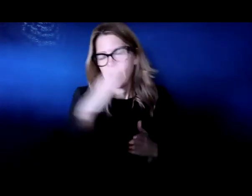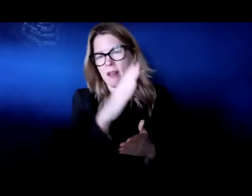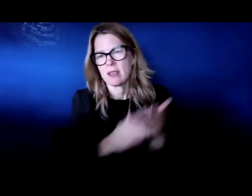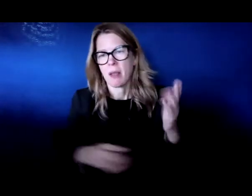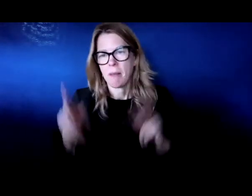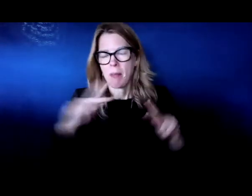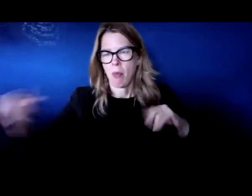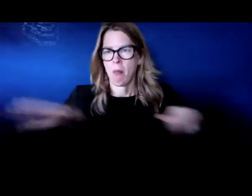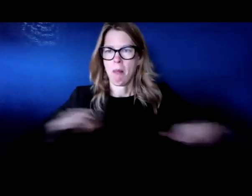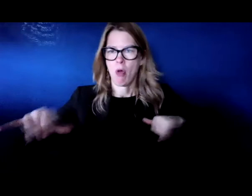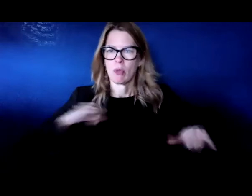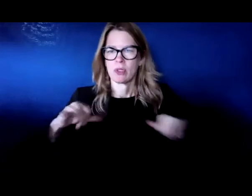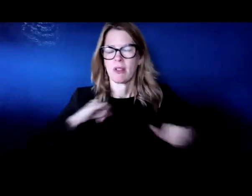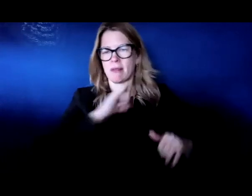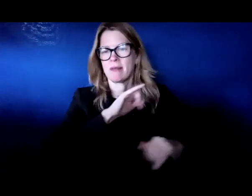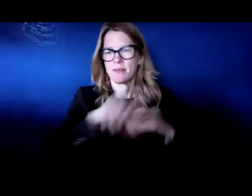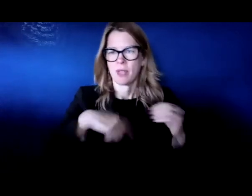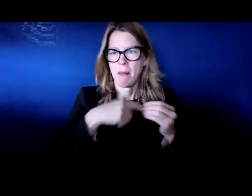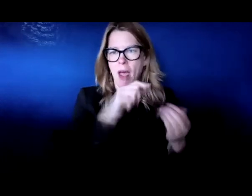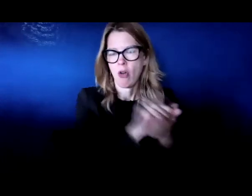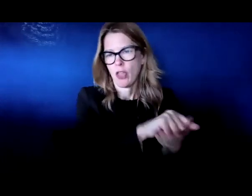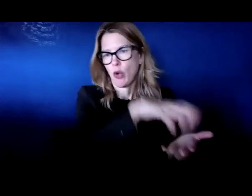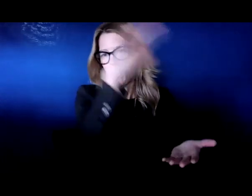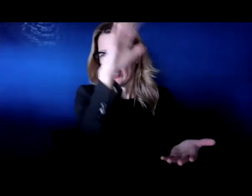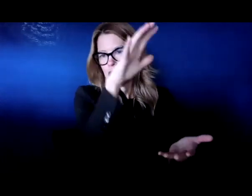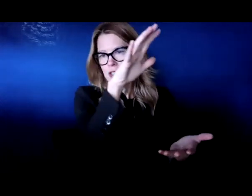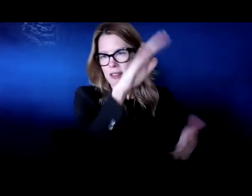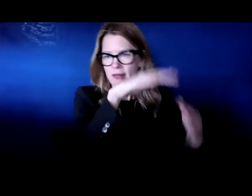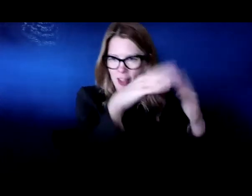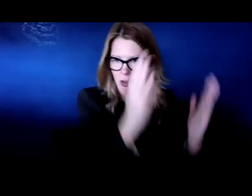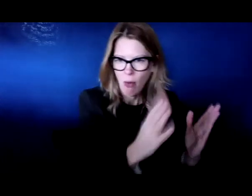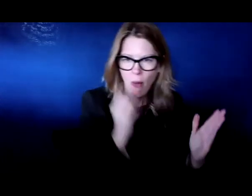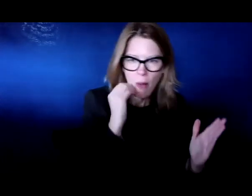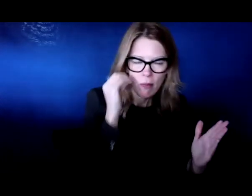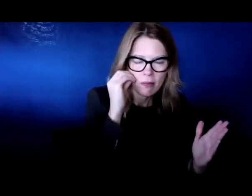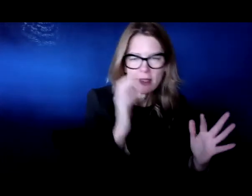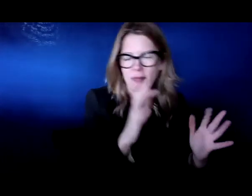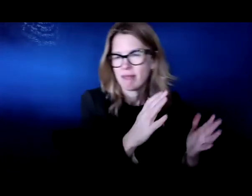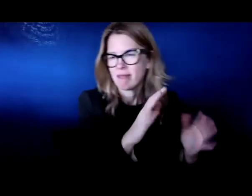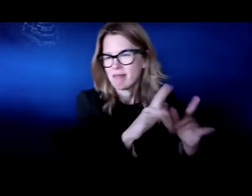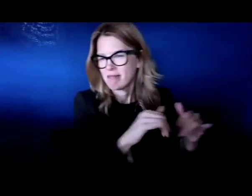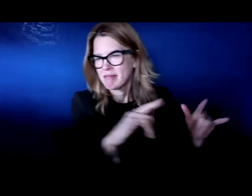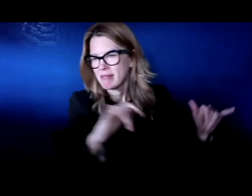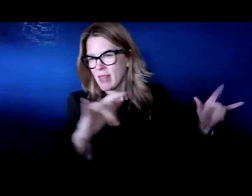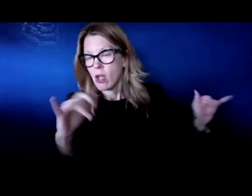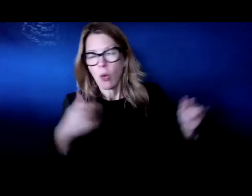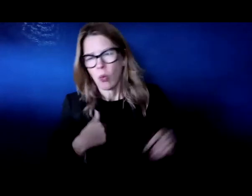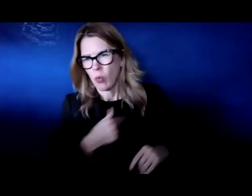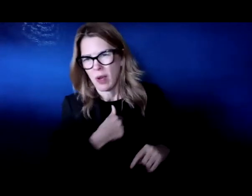riches. We can never ransom ourselves or deliver to God the price of our